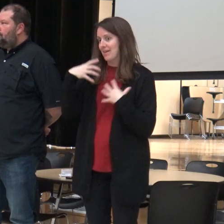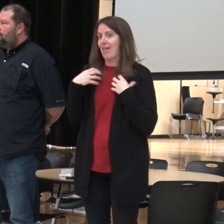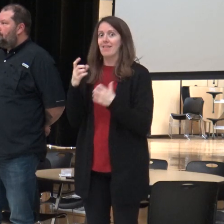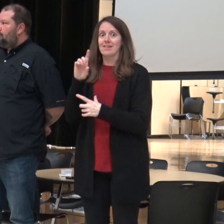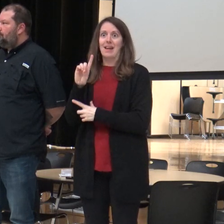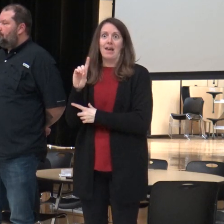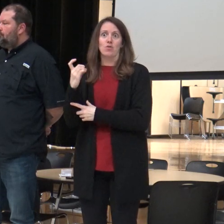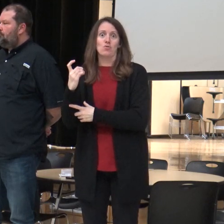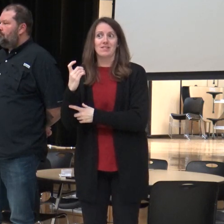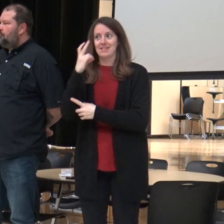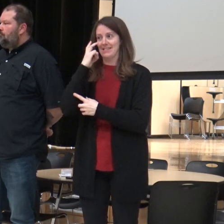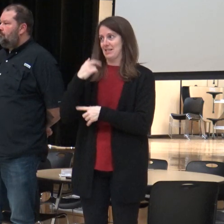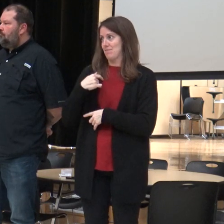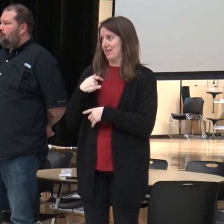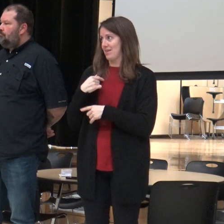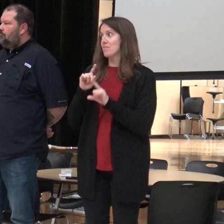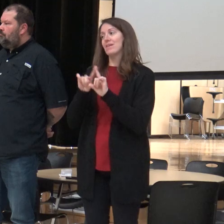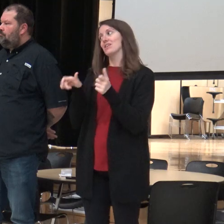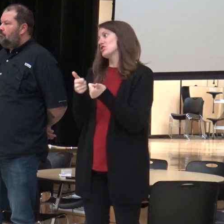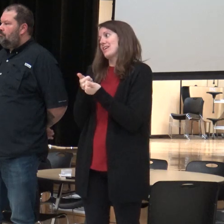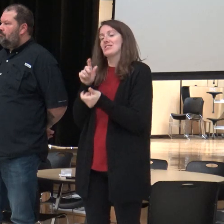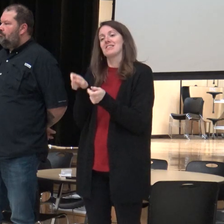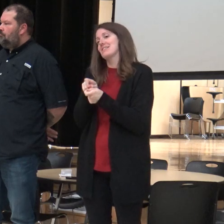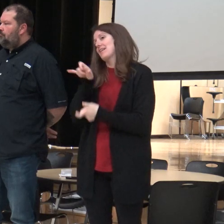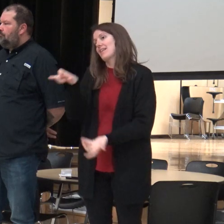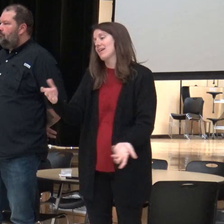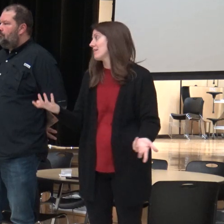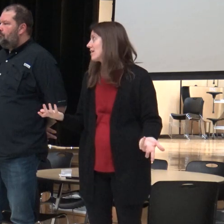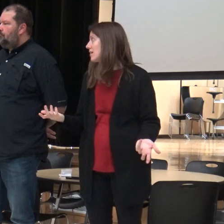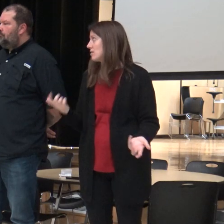mean? But the challenge is exactly that, so.